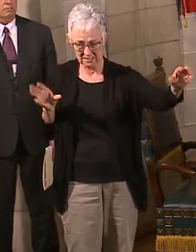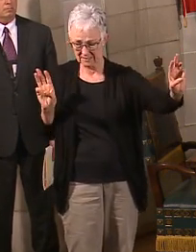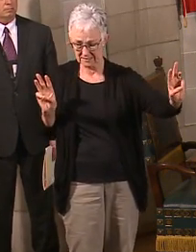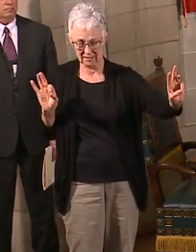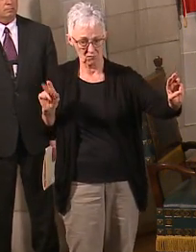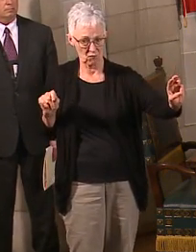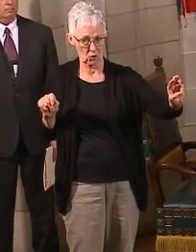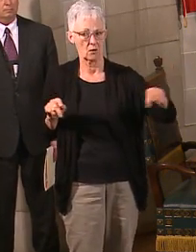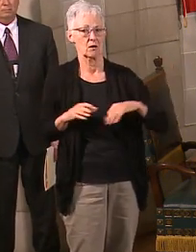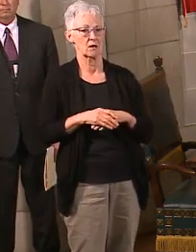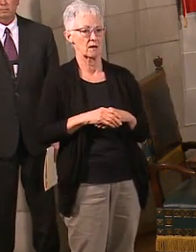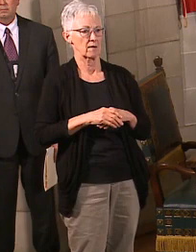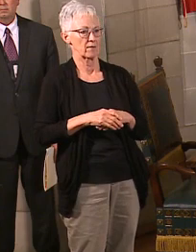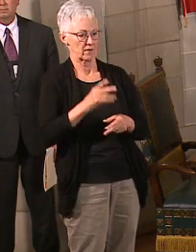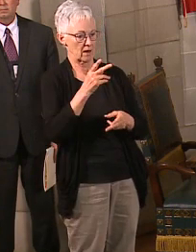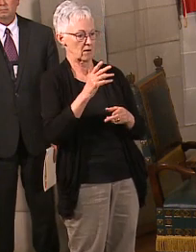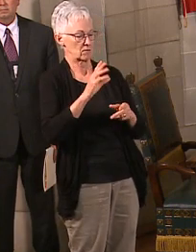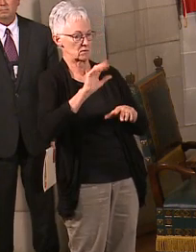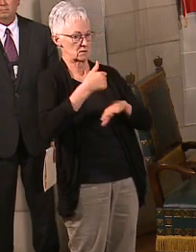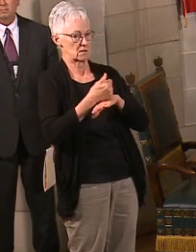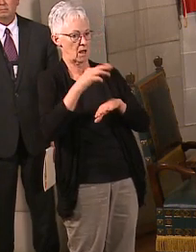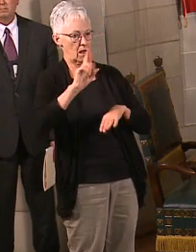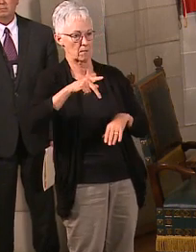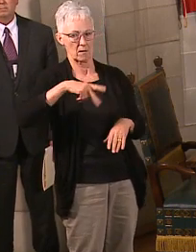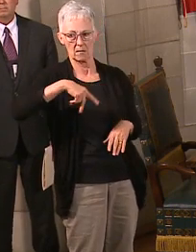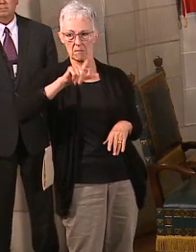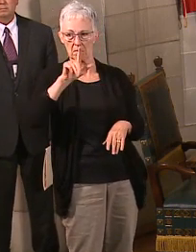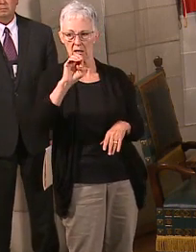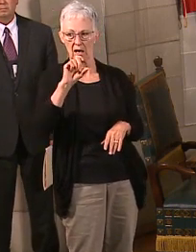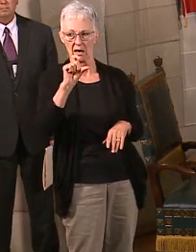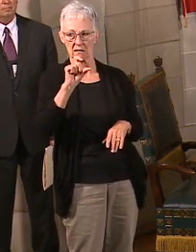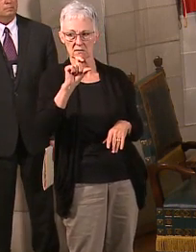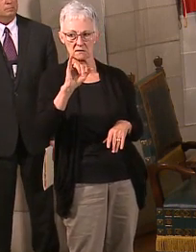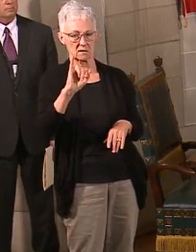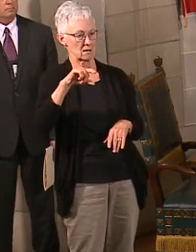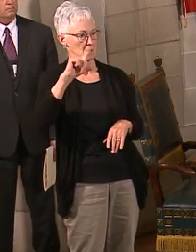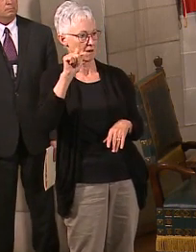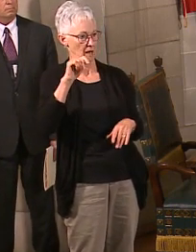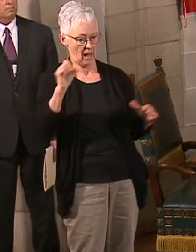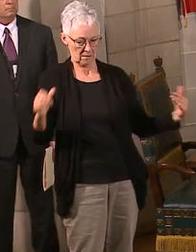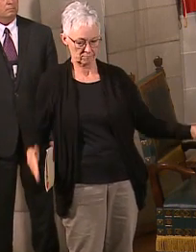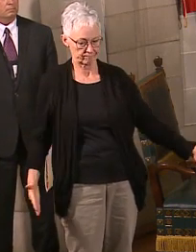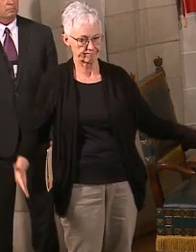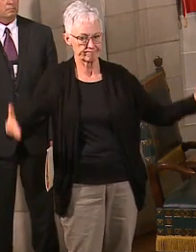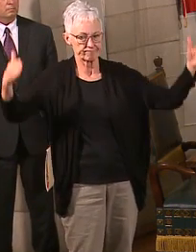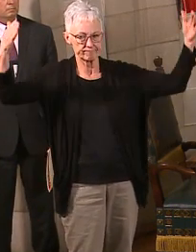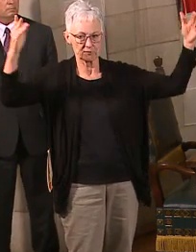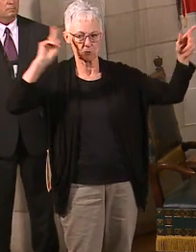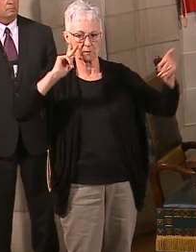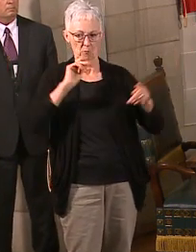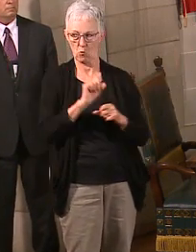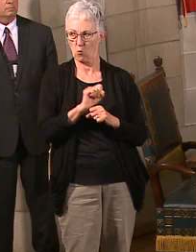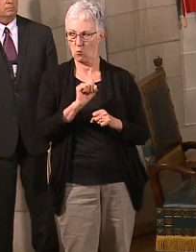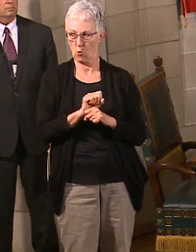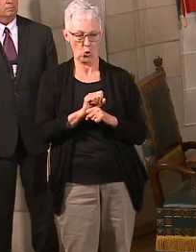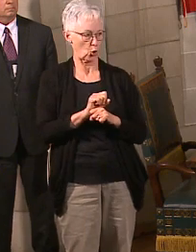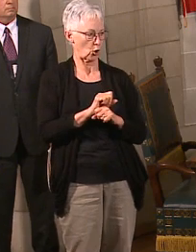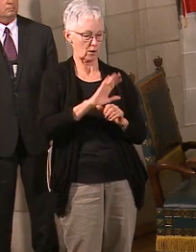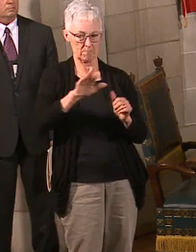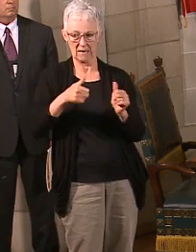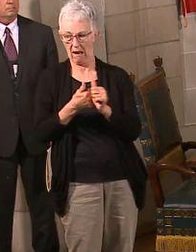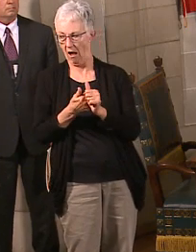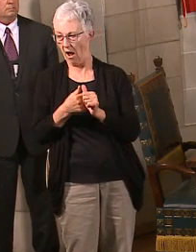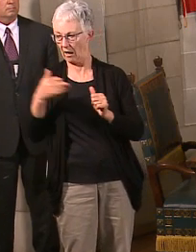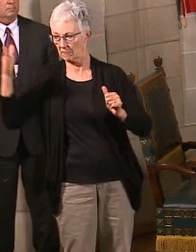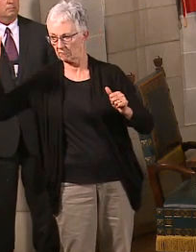on the floor as well. So that's a work in progress. So JBS is taking a number of steps to be able to help protect the health